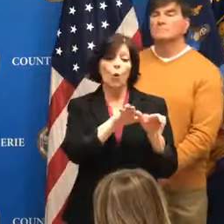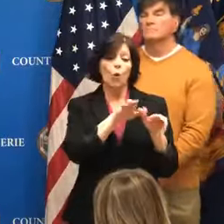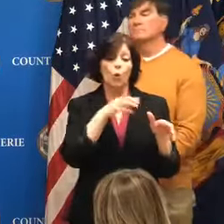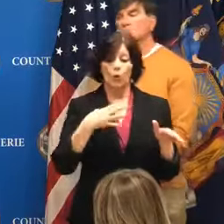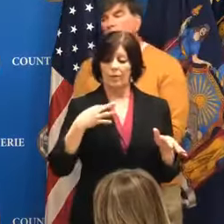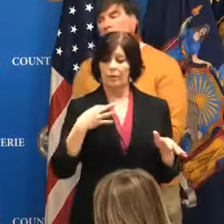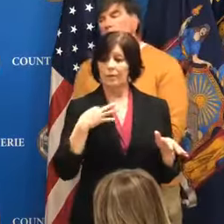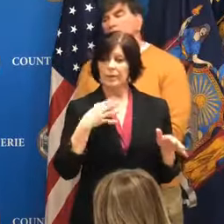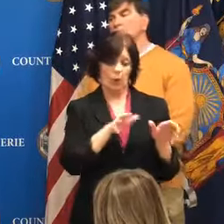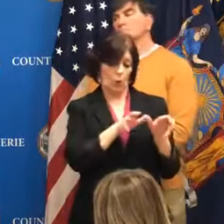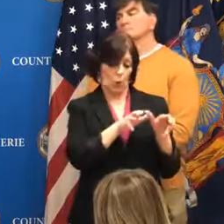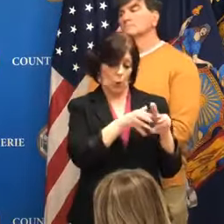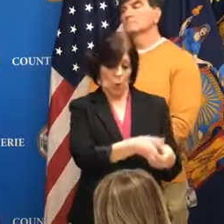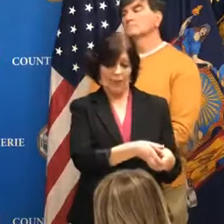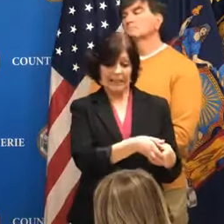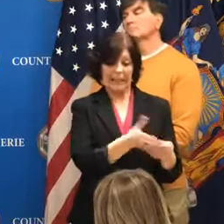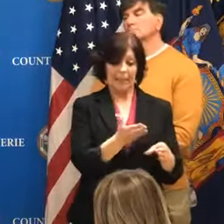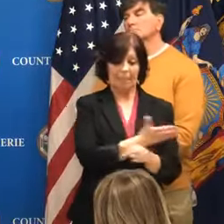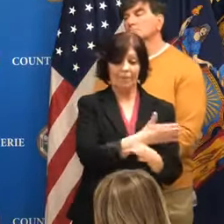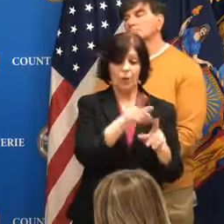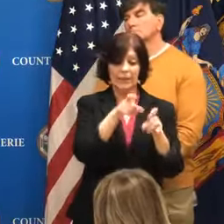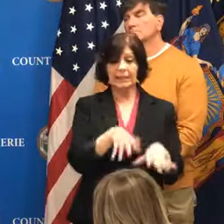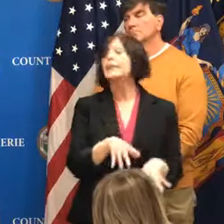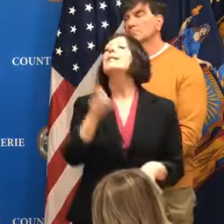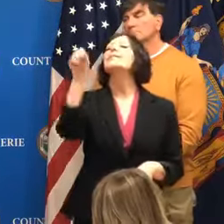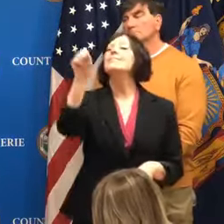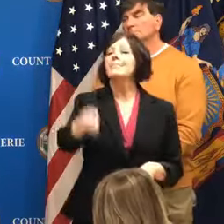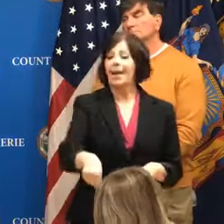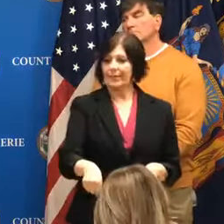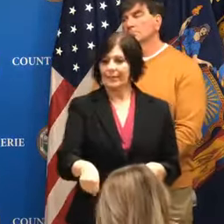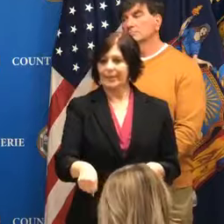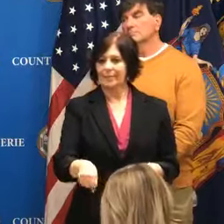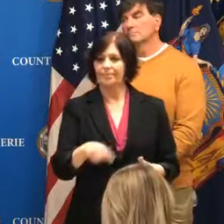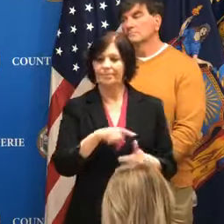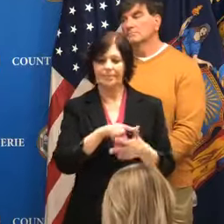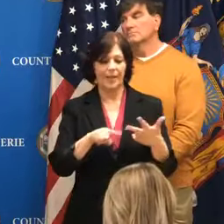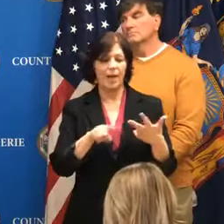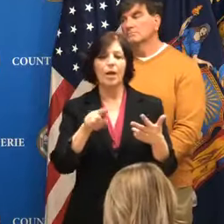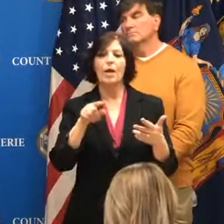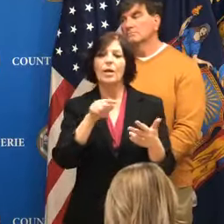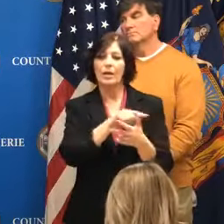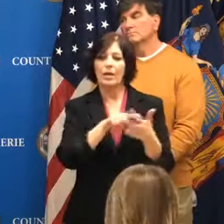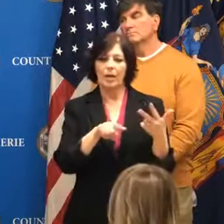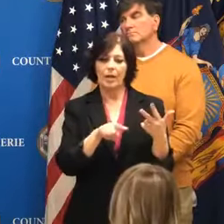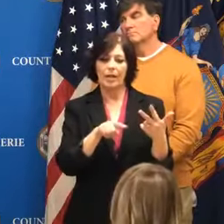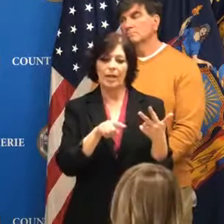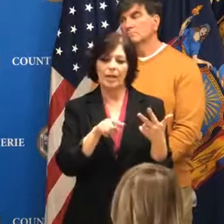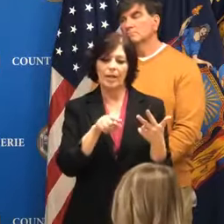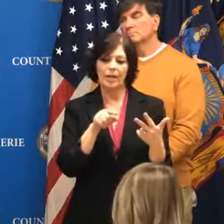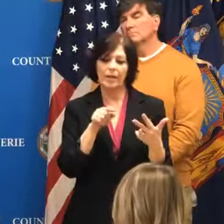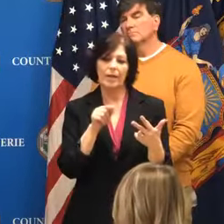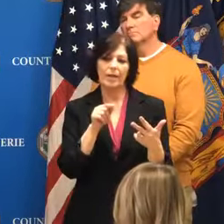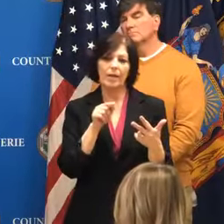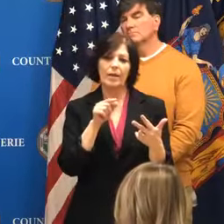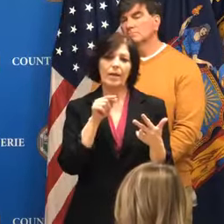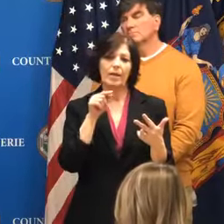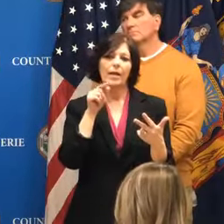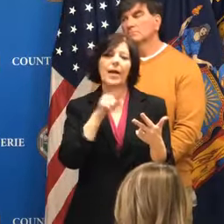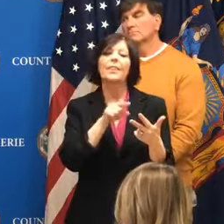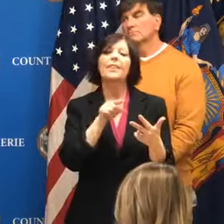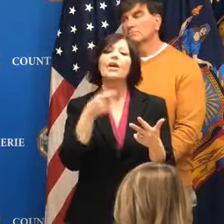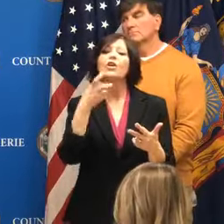positive, or are they in quarantine after they tested? Yes, they were. We identified them through them reporting a